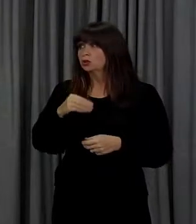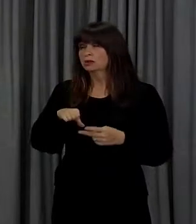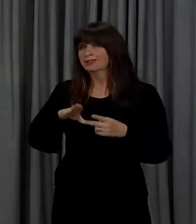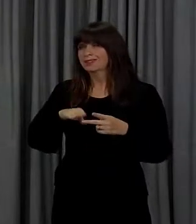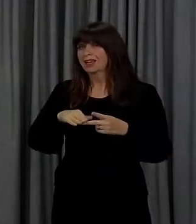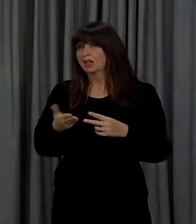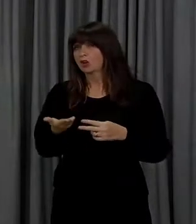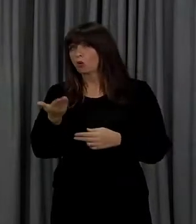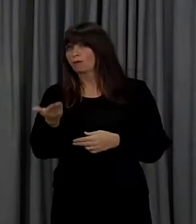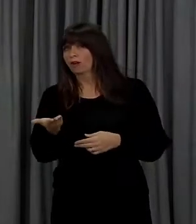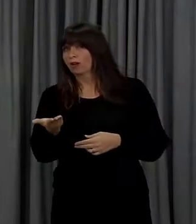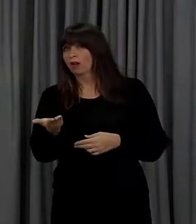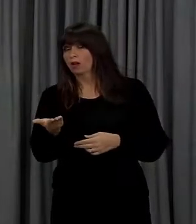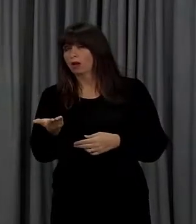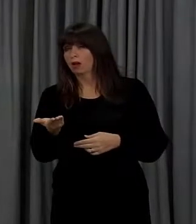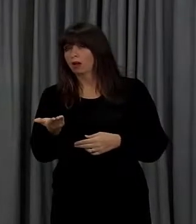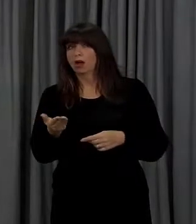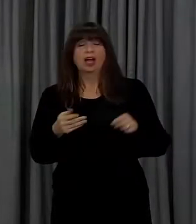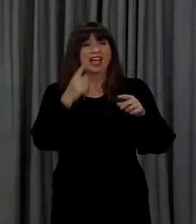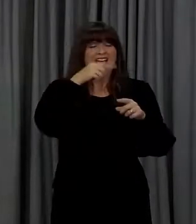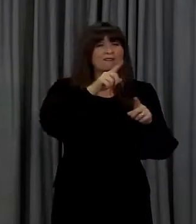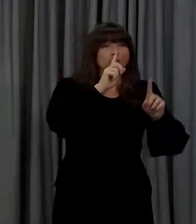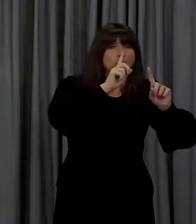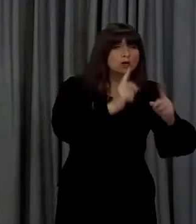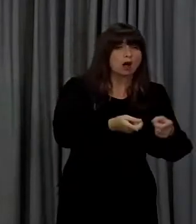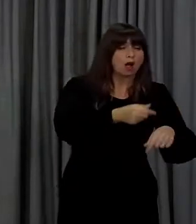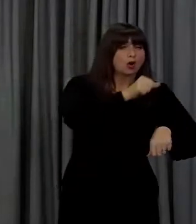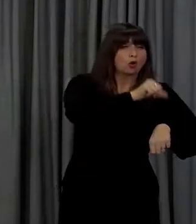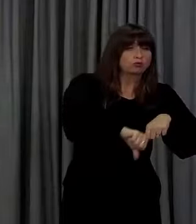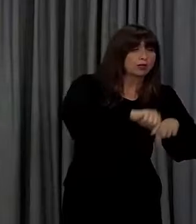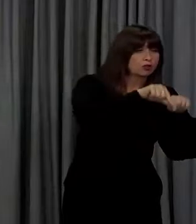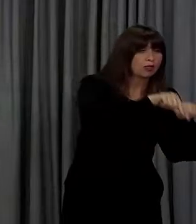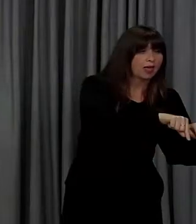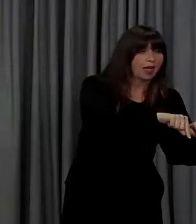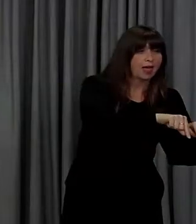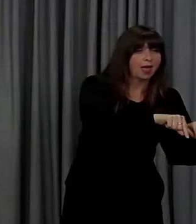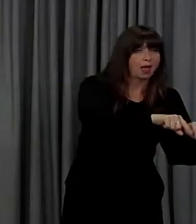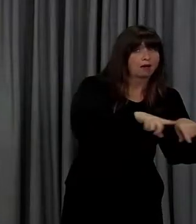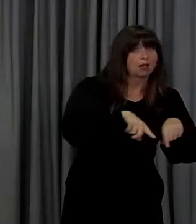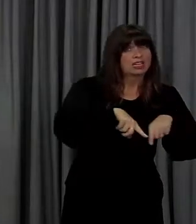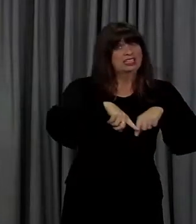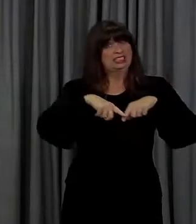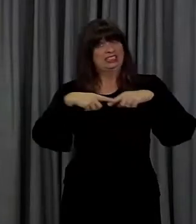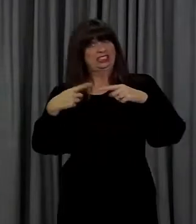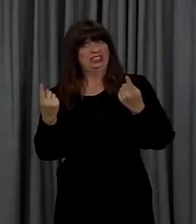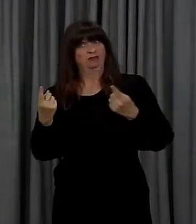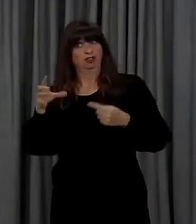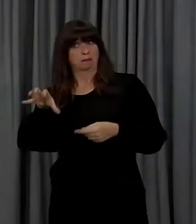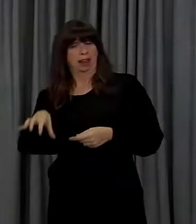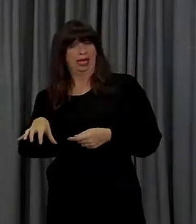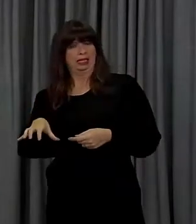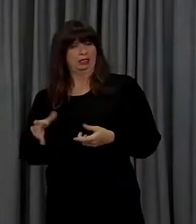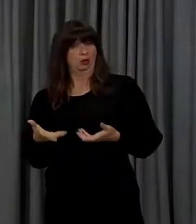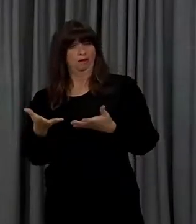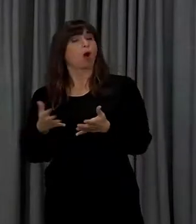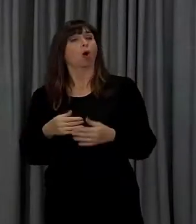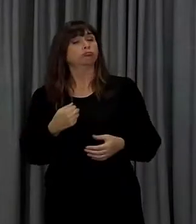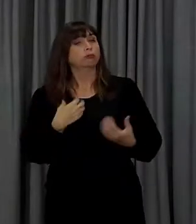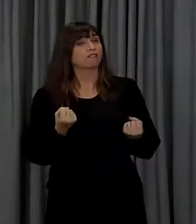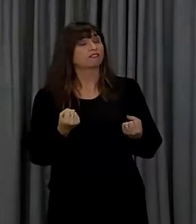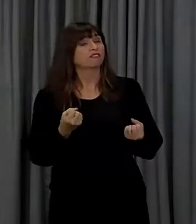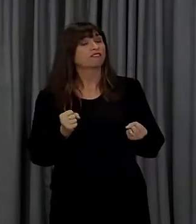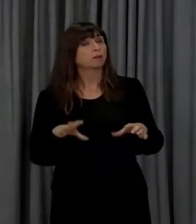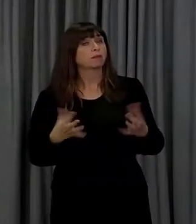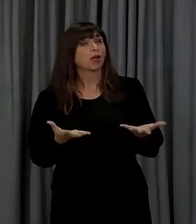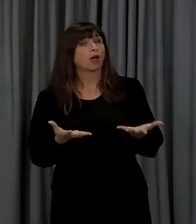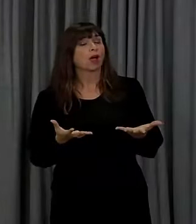that? Some of your opponents might think it's ideological reasons. I mean, we're doing some second offers